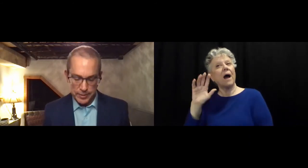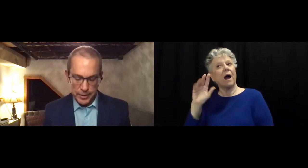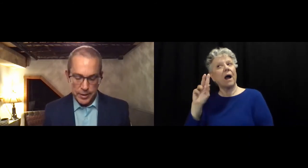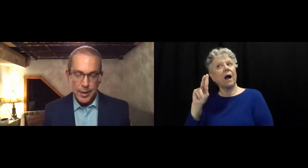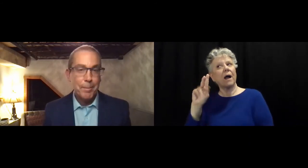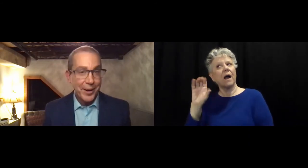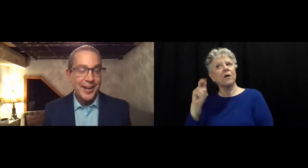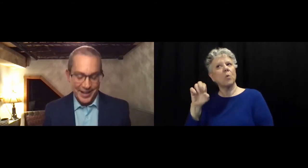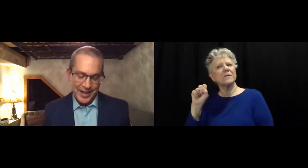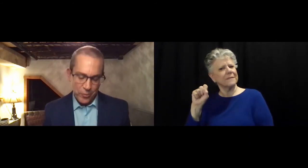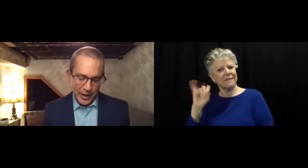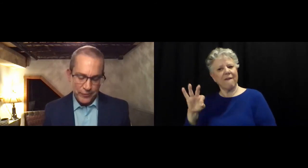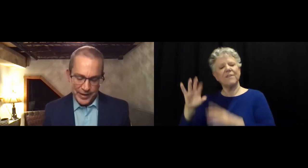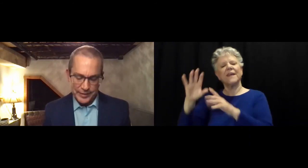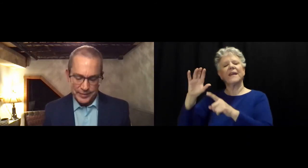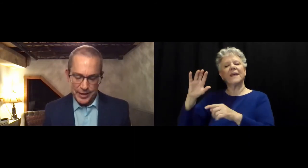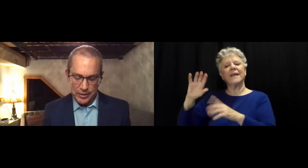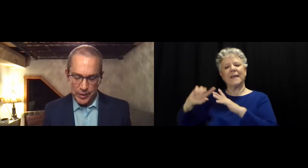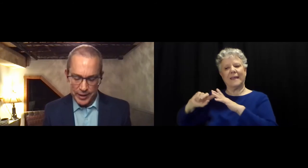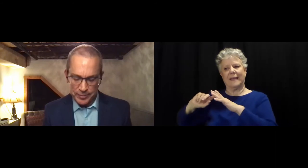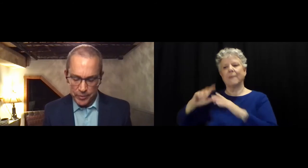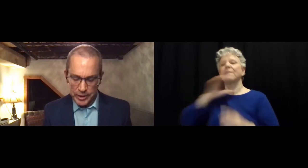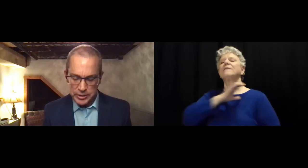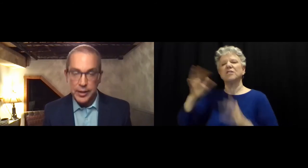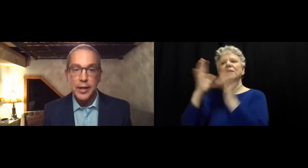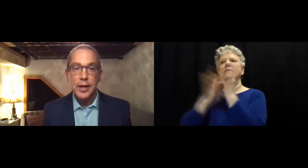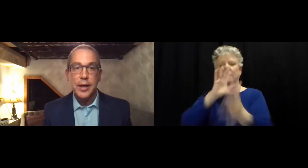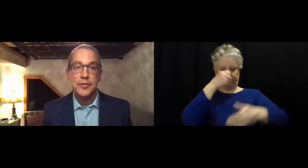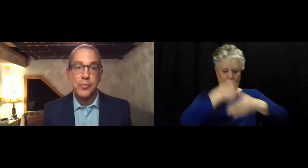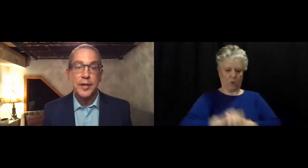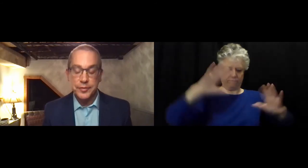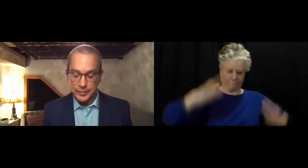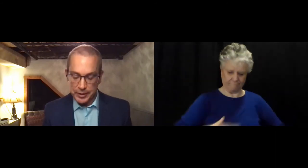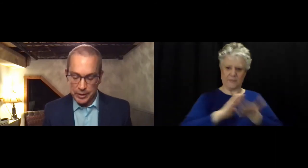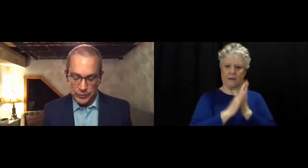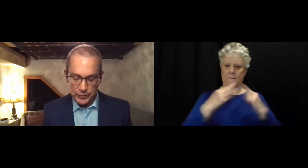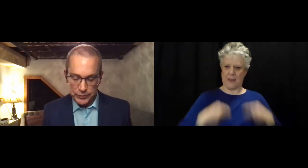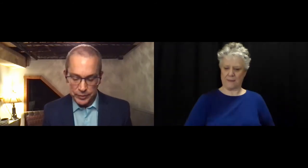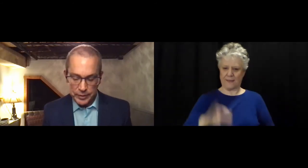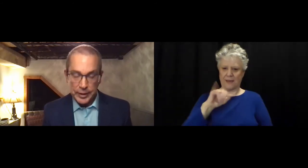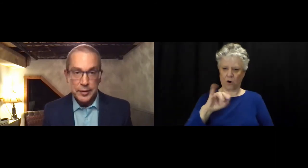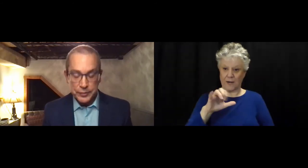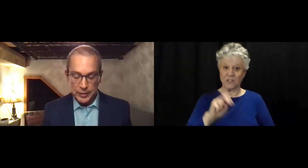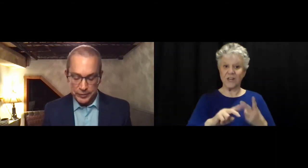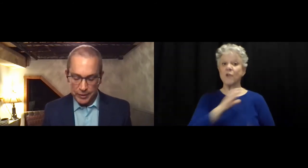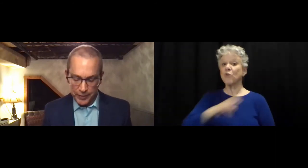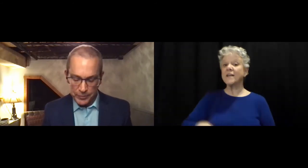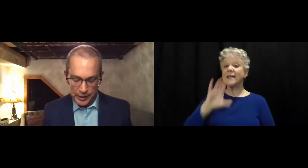incarnation, but a quite faint echo and aspiration, as Christ's kenosis,